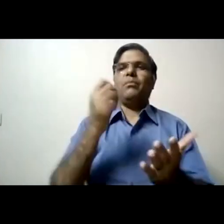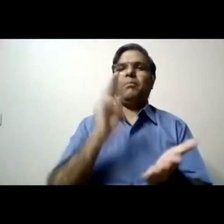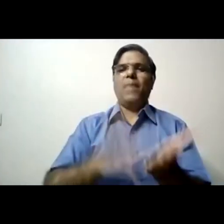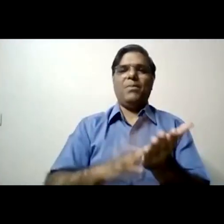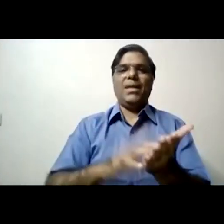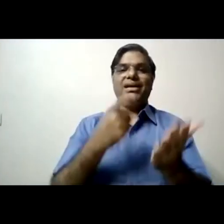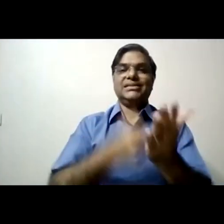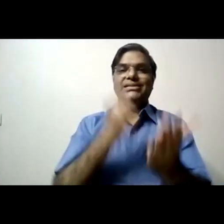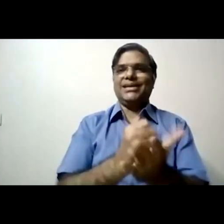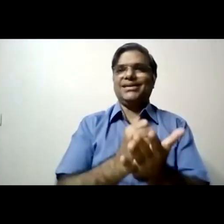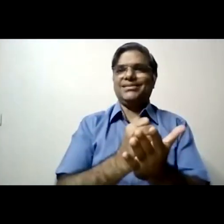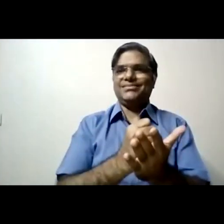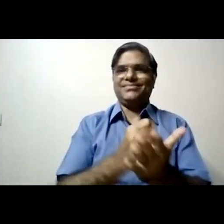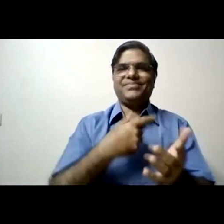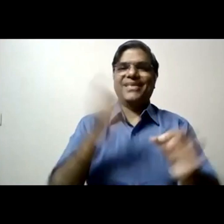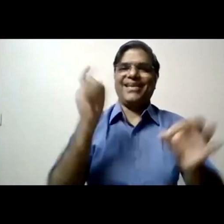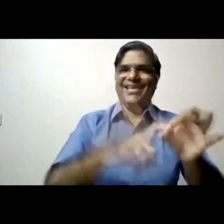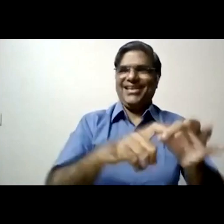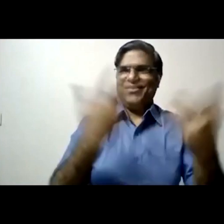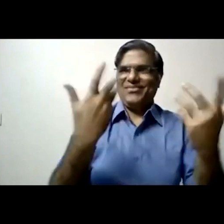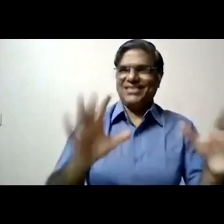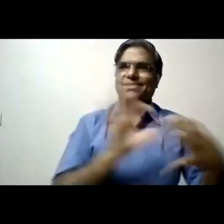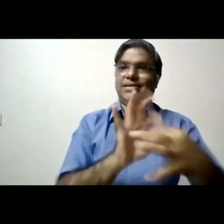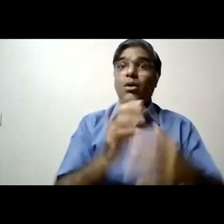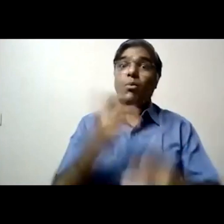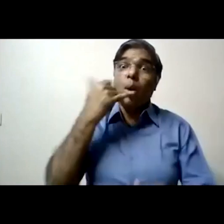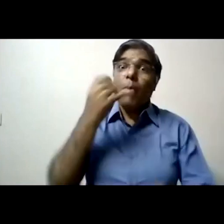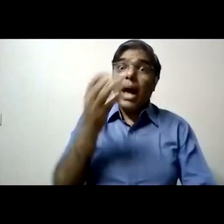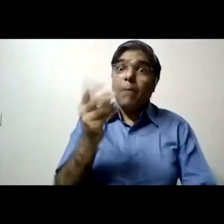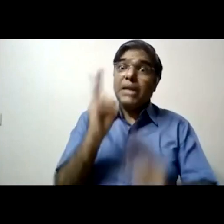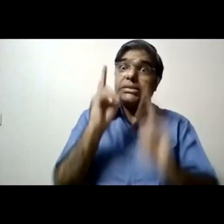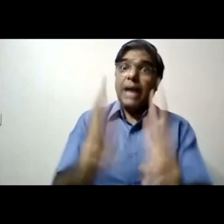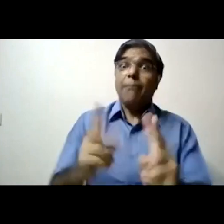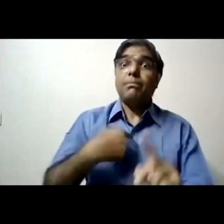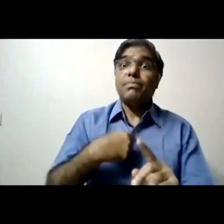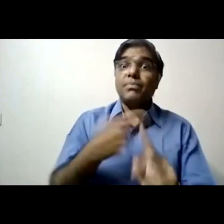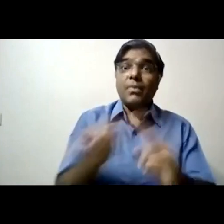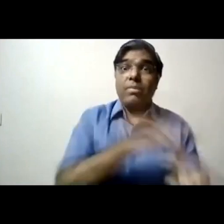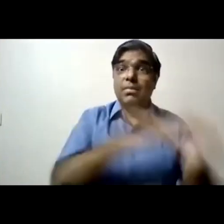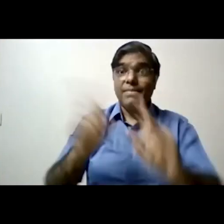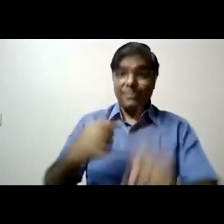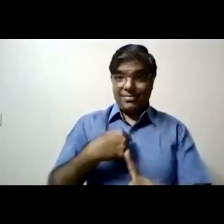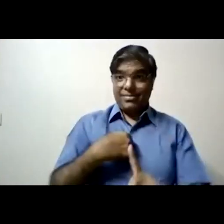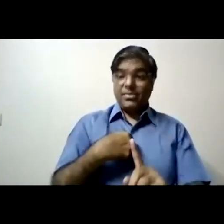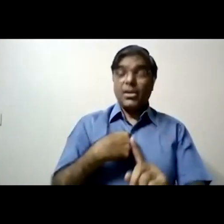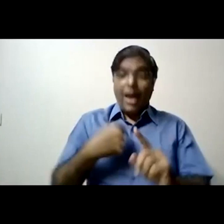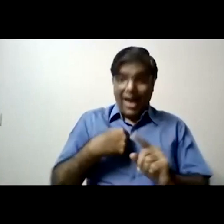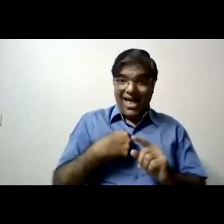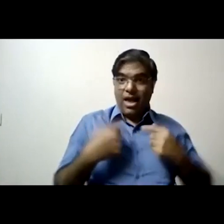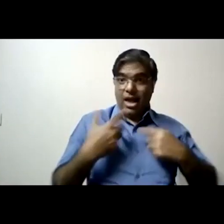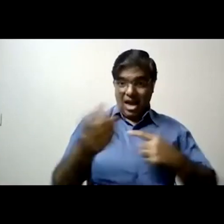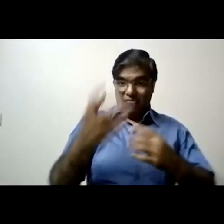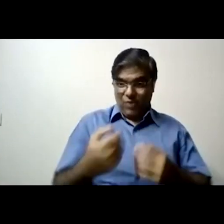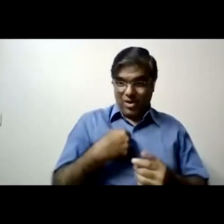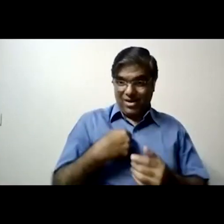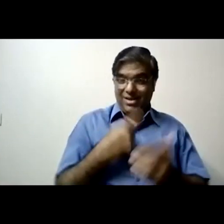When you have mentioned the OTP, then you will become the member, registered member. So you have to keep the same mobile